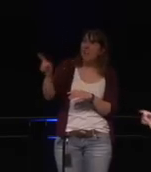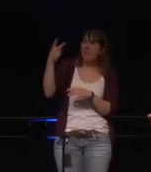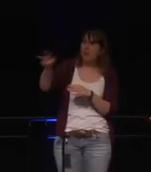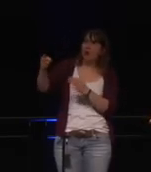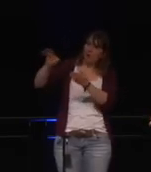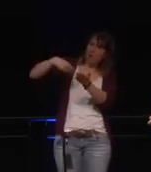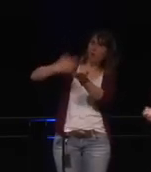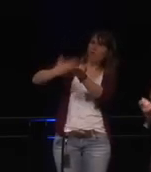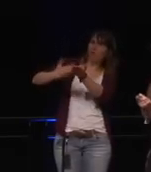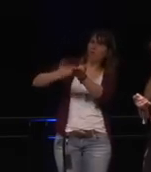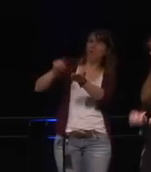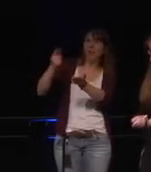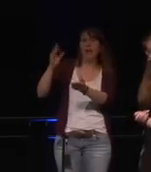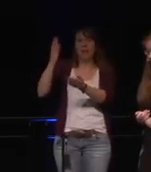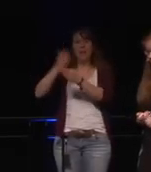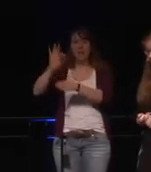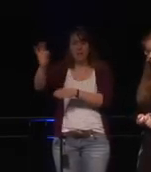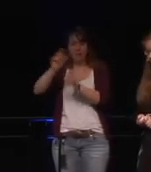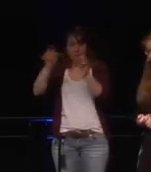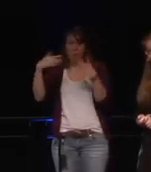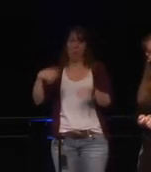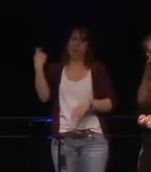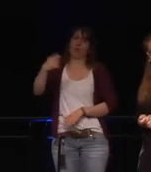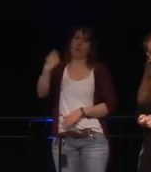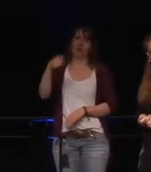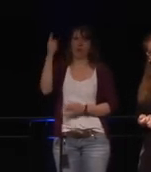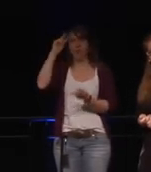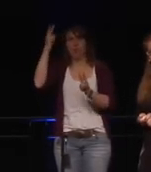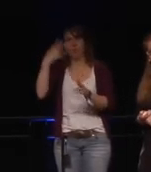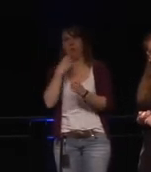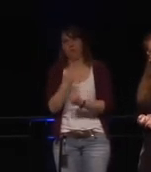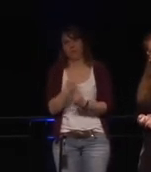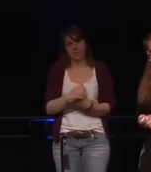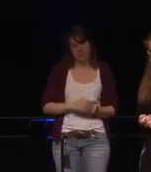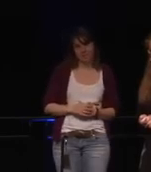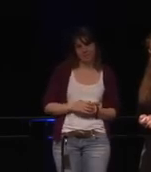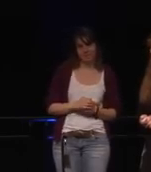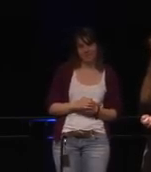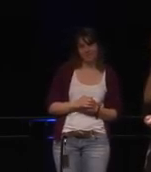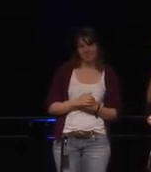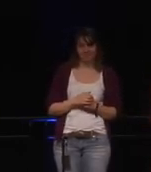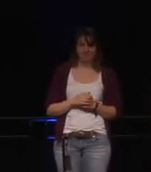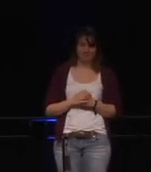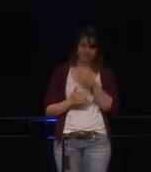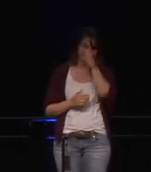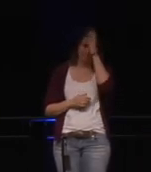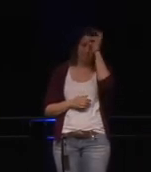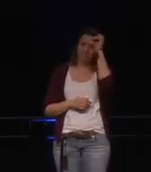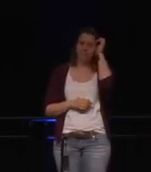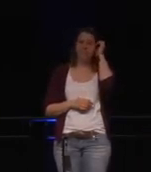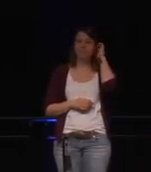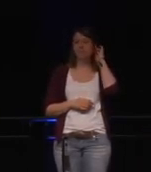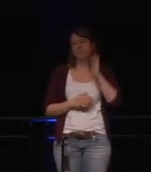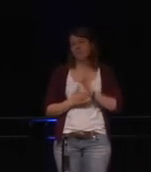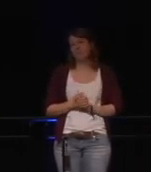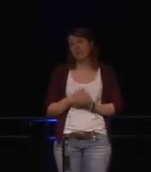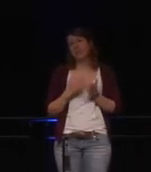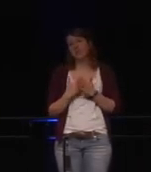easier. And if 4 billion people sue a company and ask for compensation,